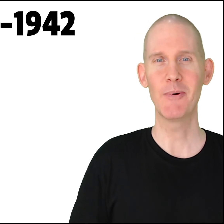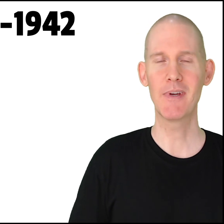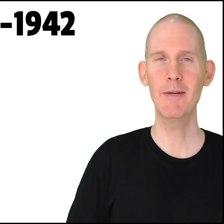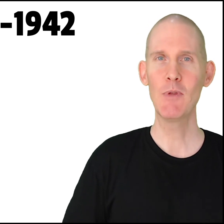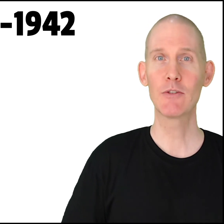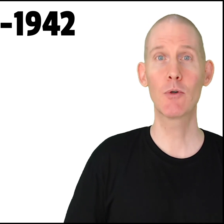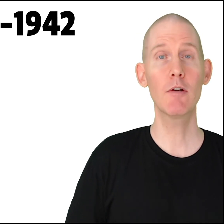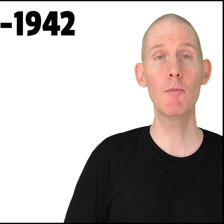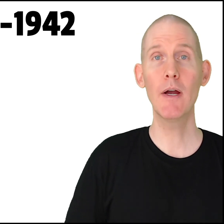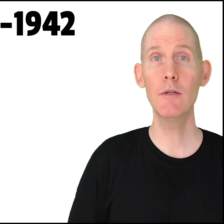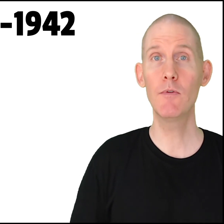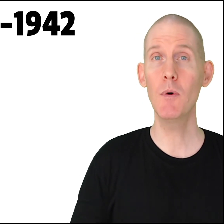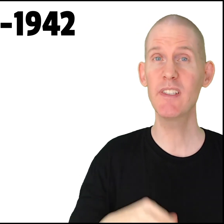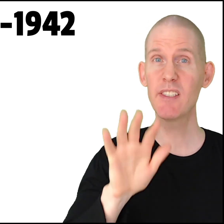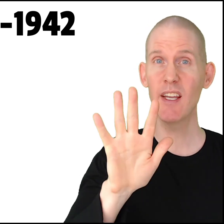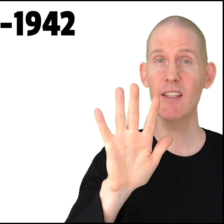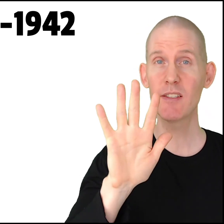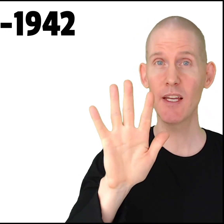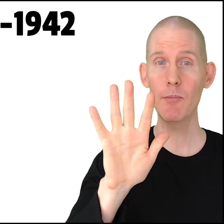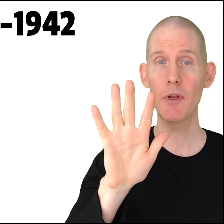Okay, so quick reminder, if you want to stay in the same place,